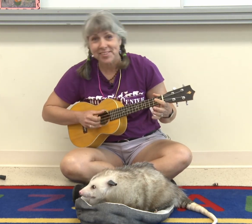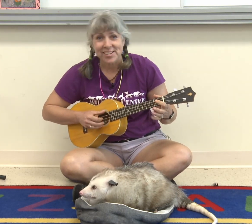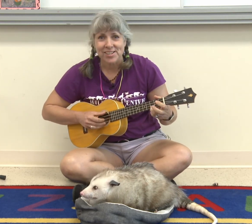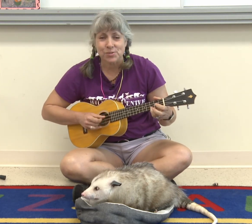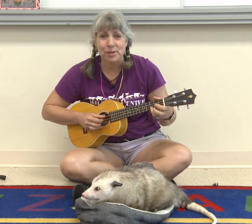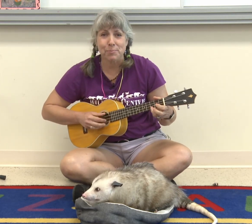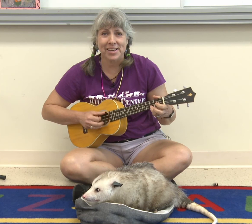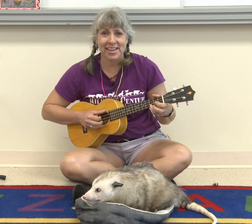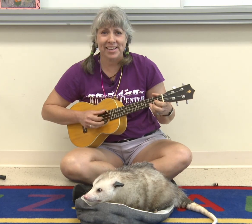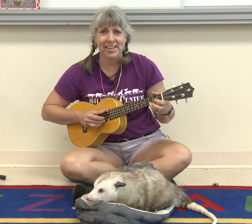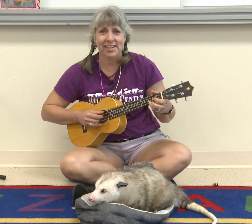Sweet pea,